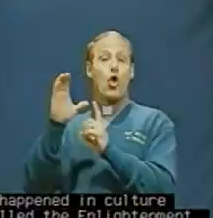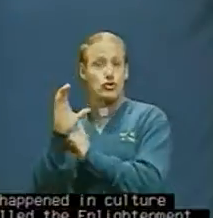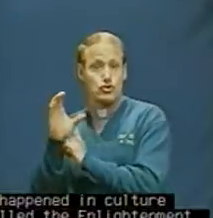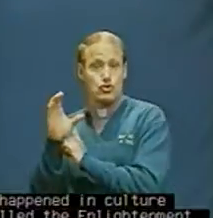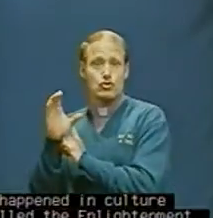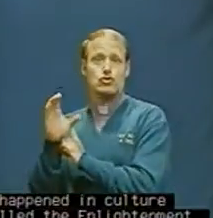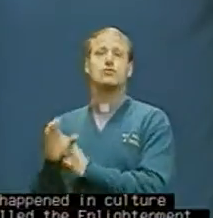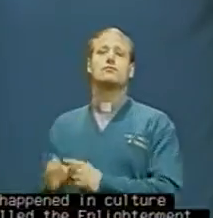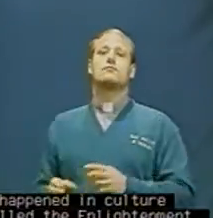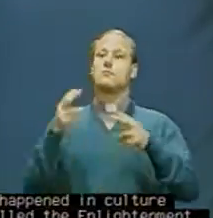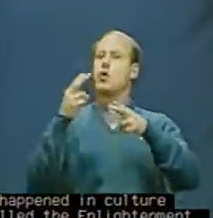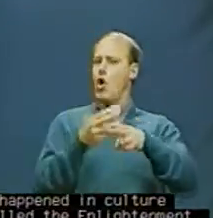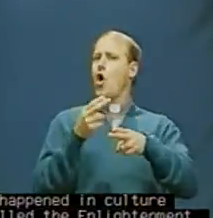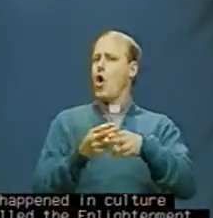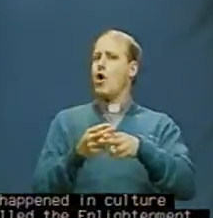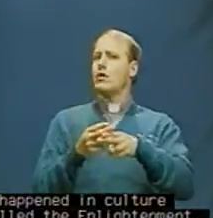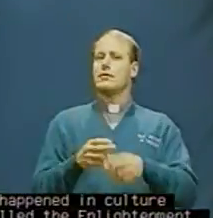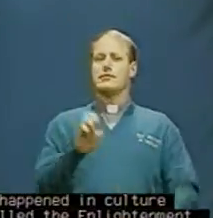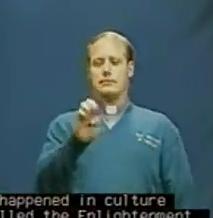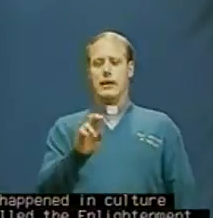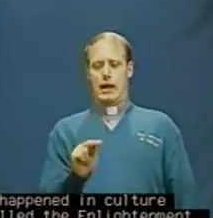culture called the Enlightenment.